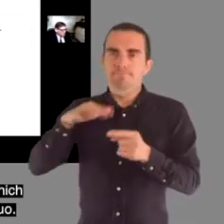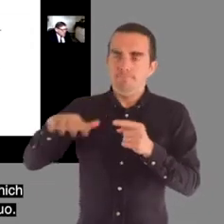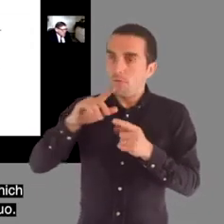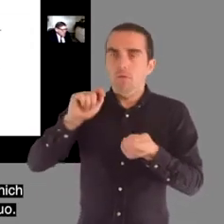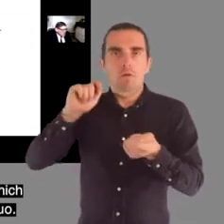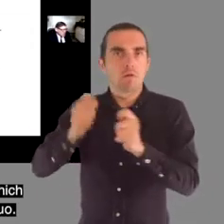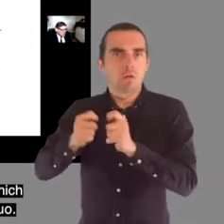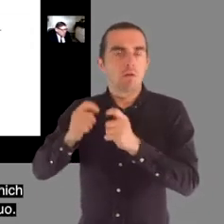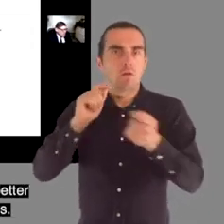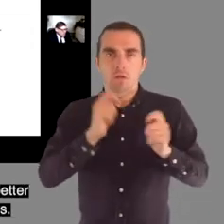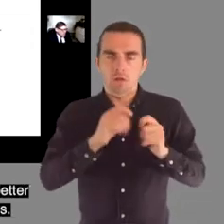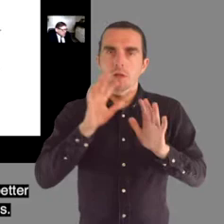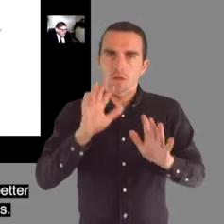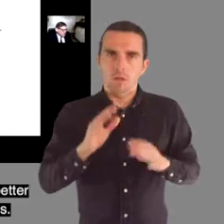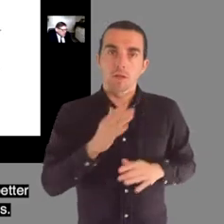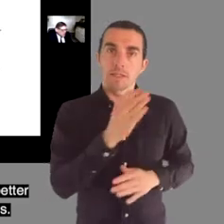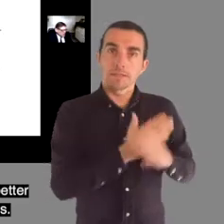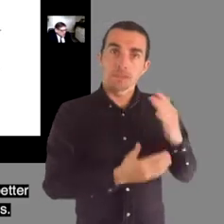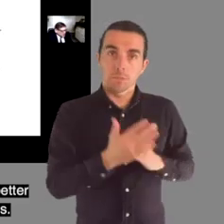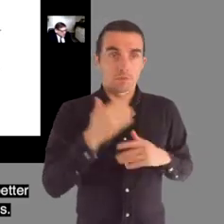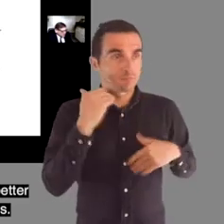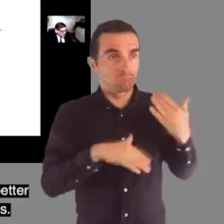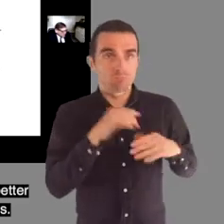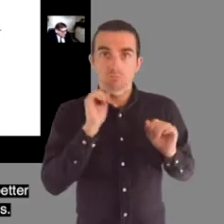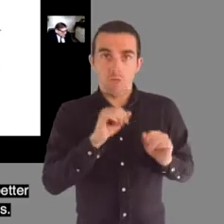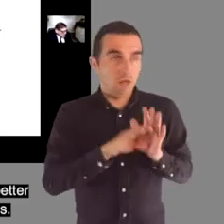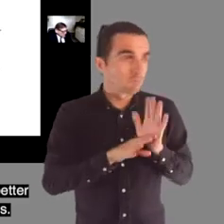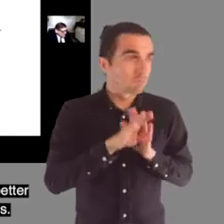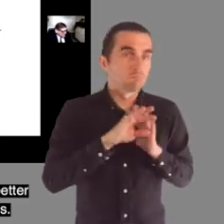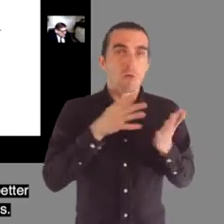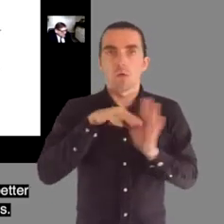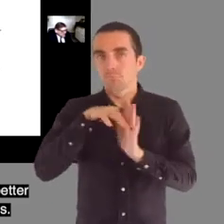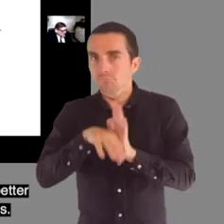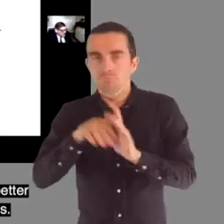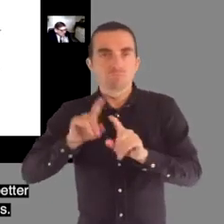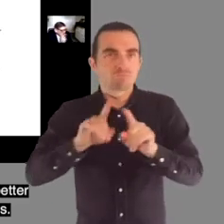quo. And disabled people have done better or worse in those situations.